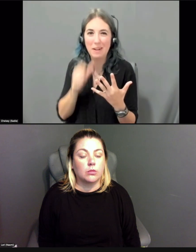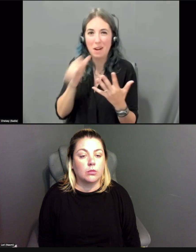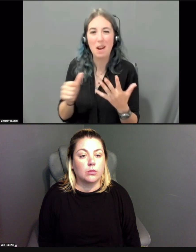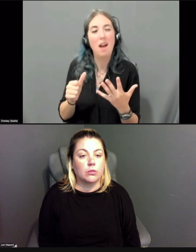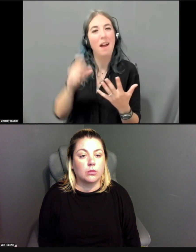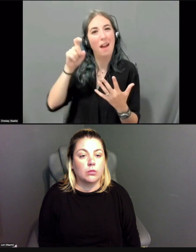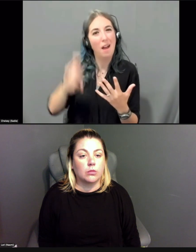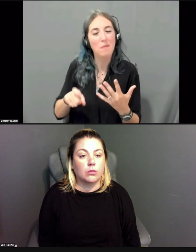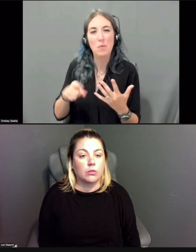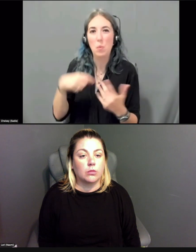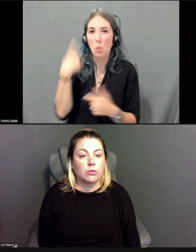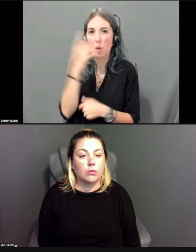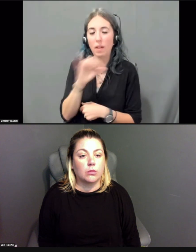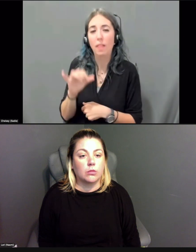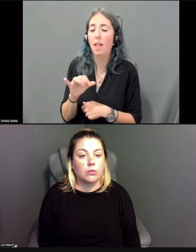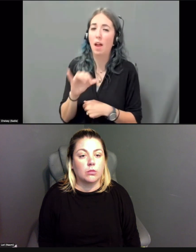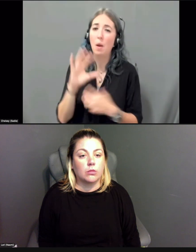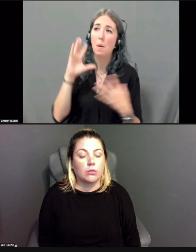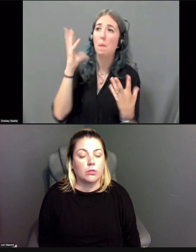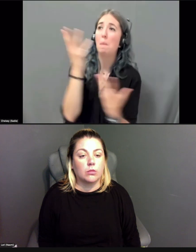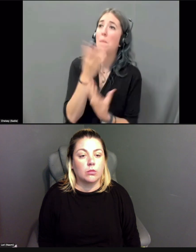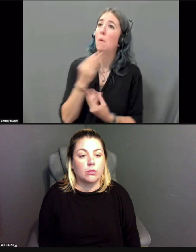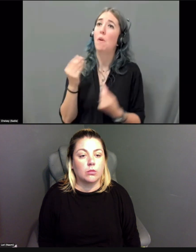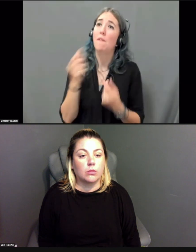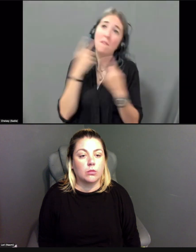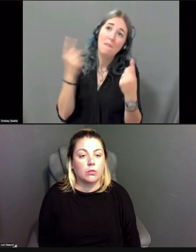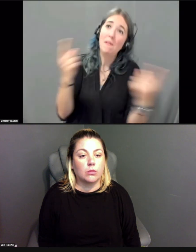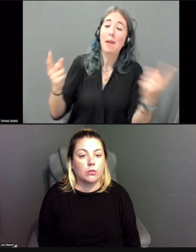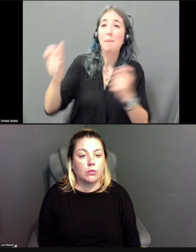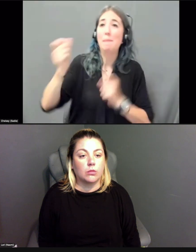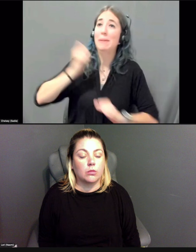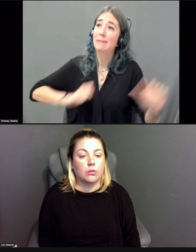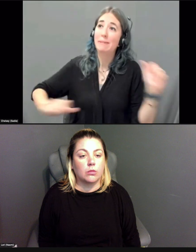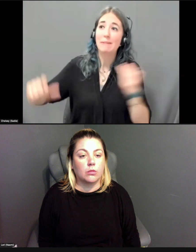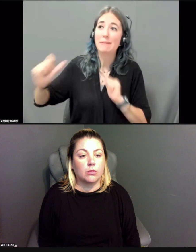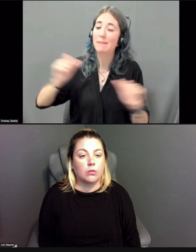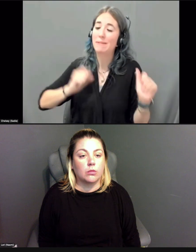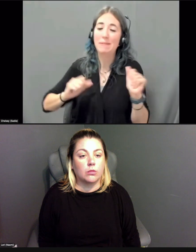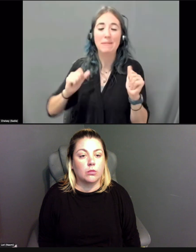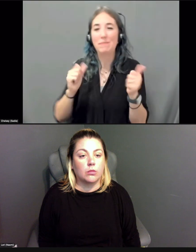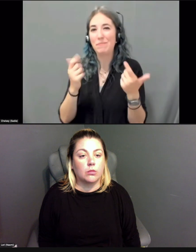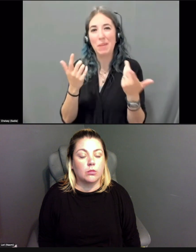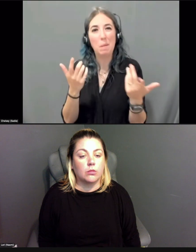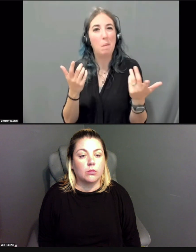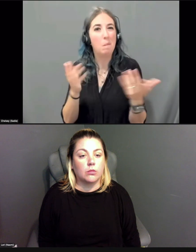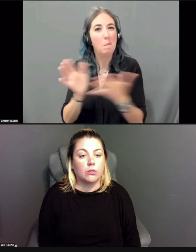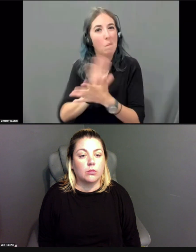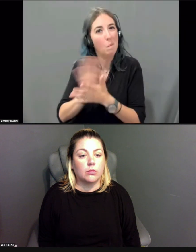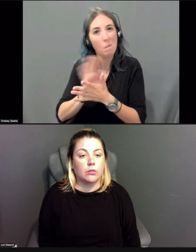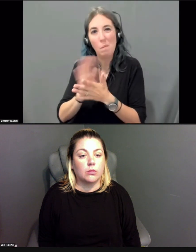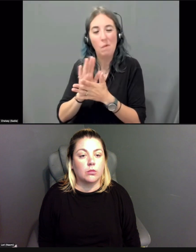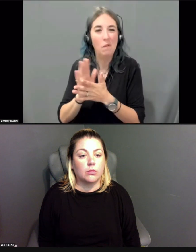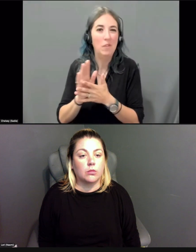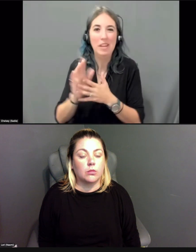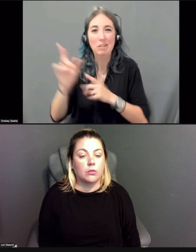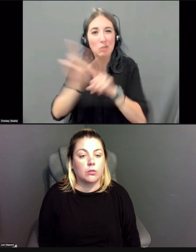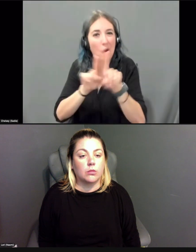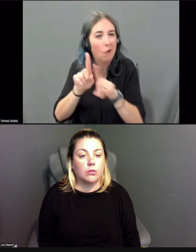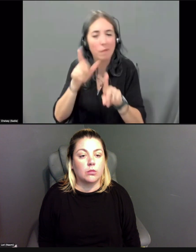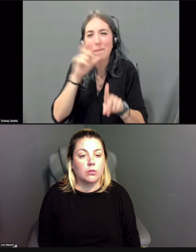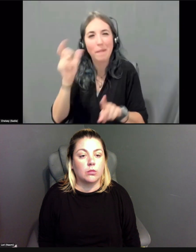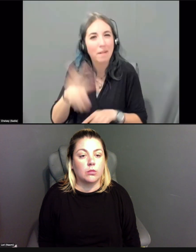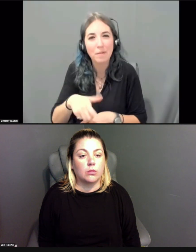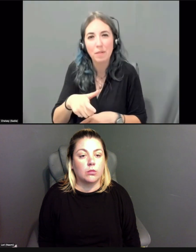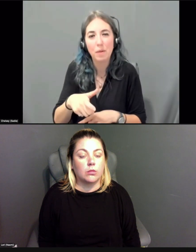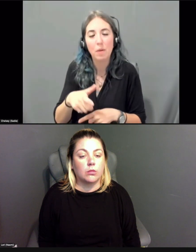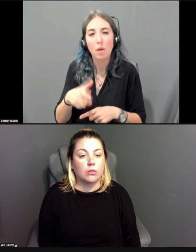Weight Watchers way of promoting health and fitness, but instead of kind of being on this autopilot, do things the same way we've always done it,